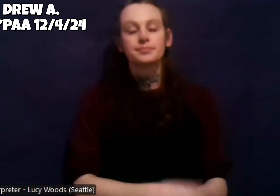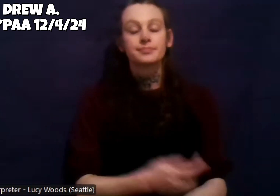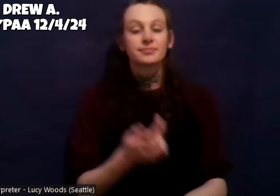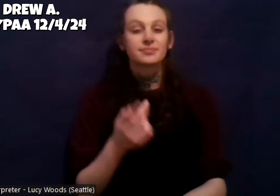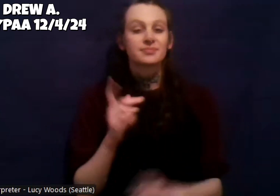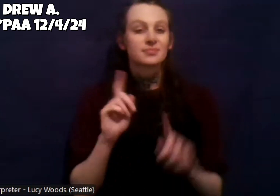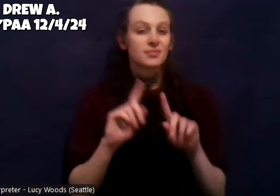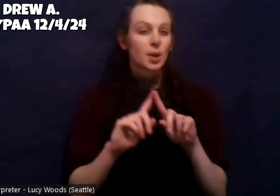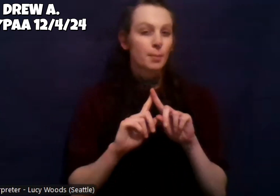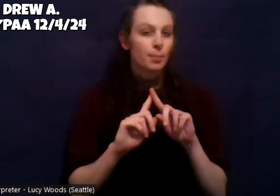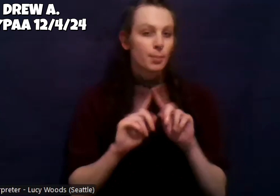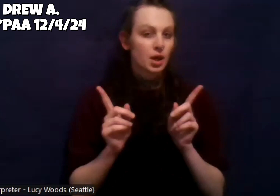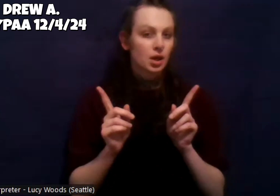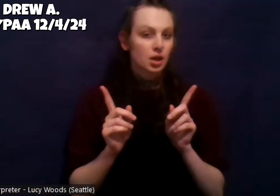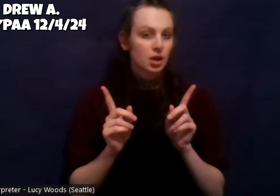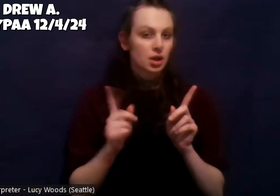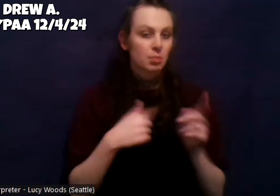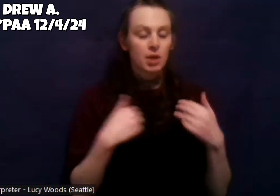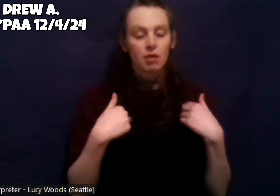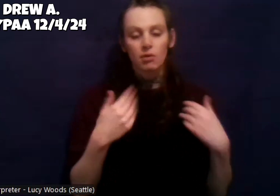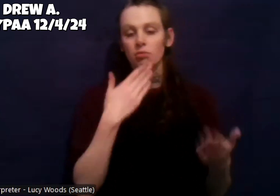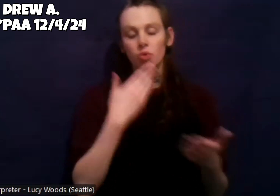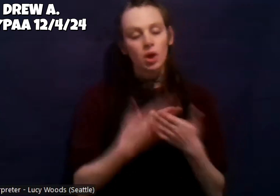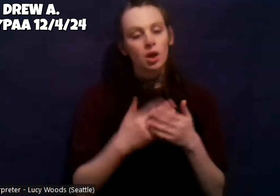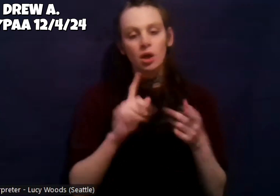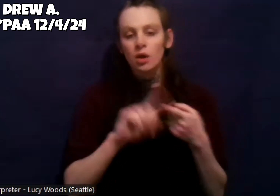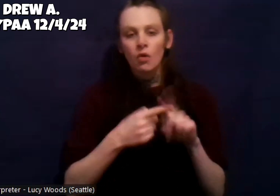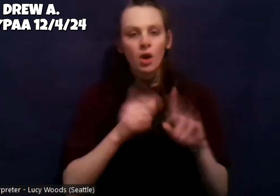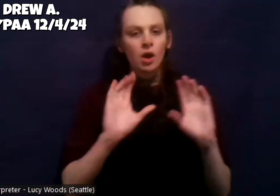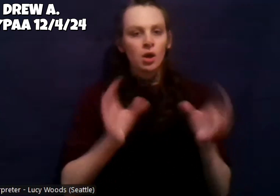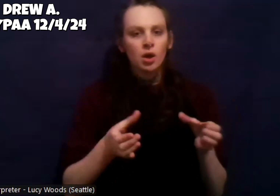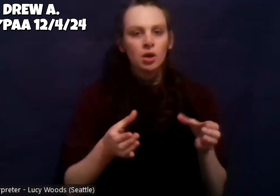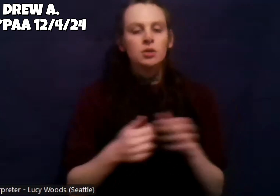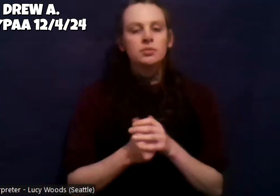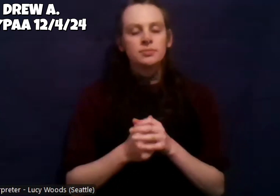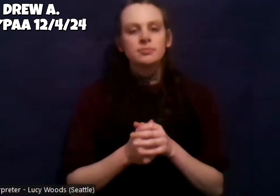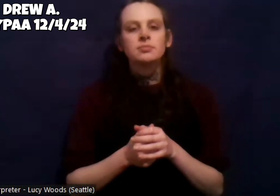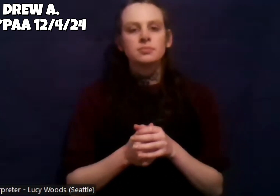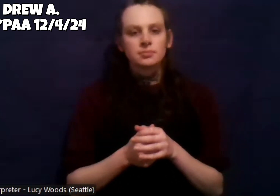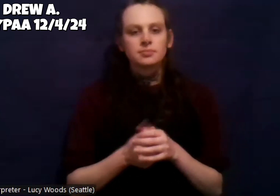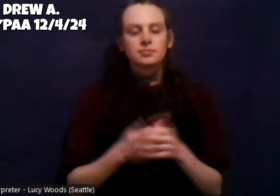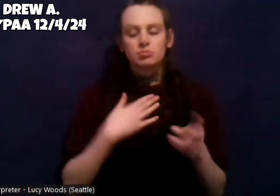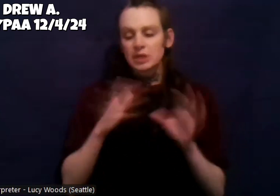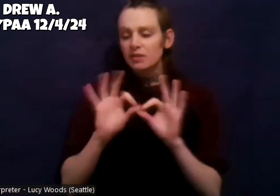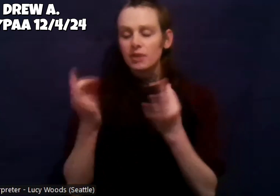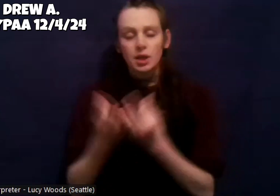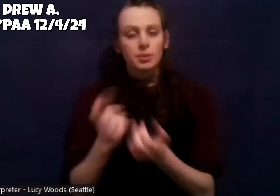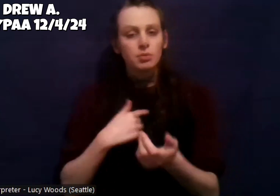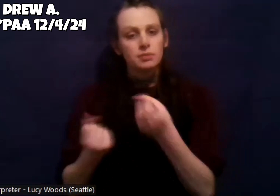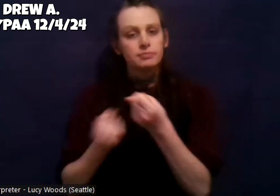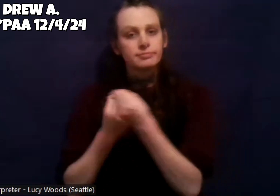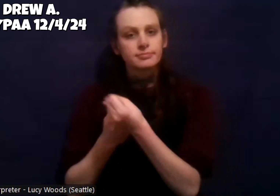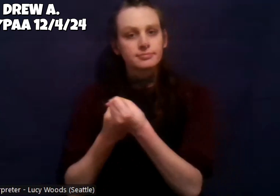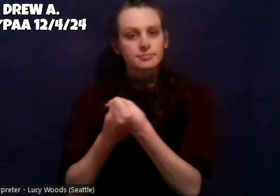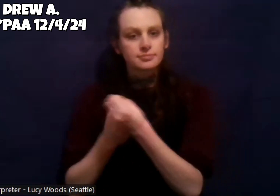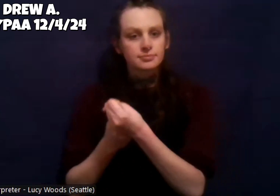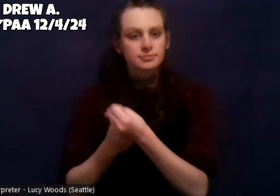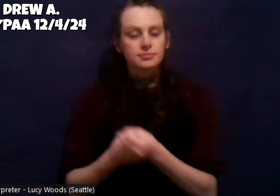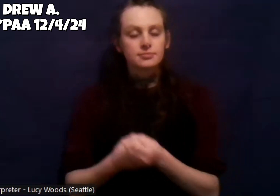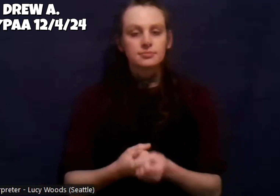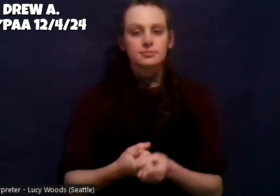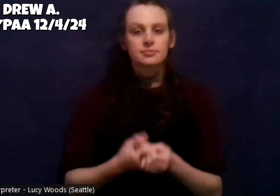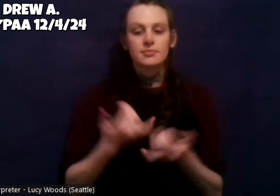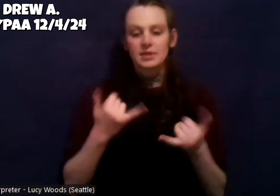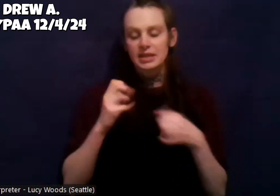have a good group of friends. I can show up for my family. This Thanksgiving, they weren't